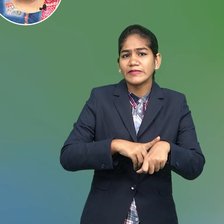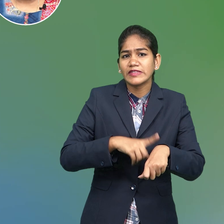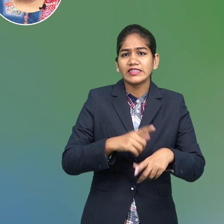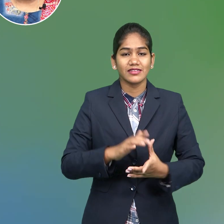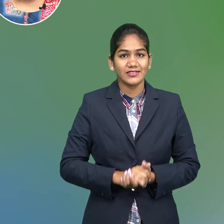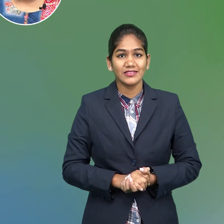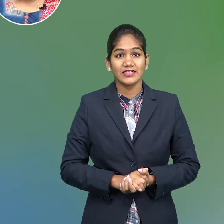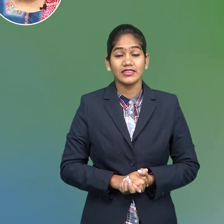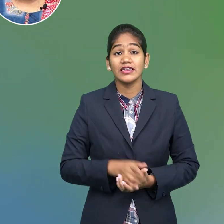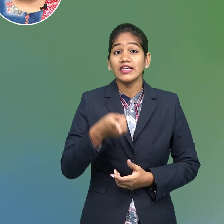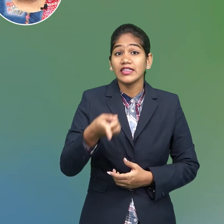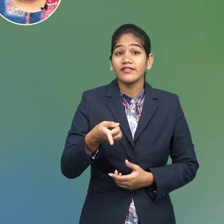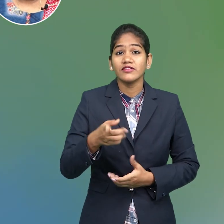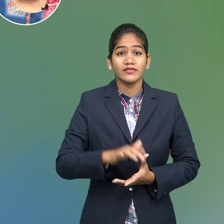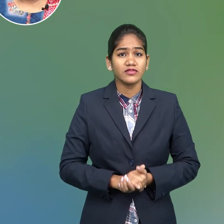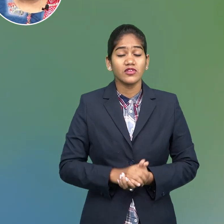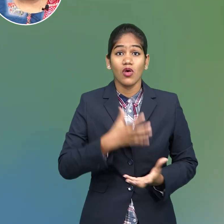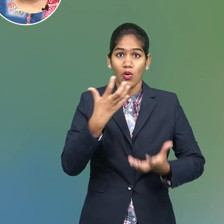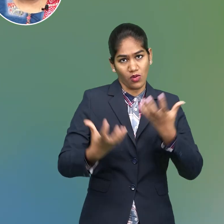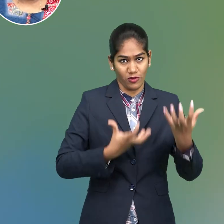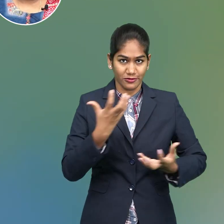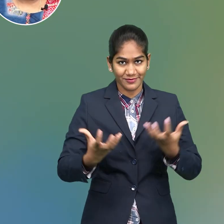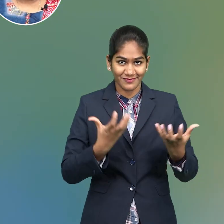Sometimes it will be hot,